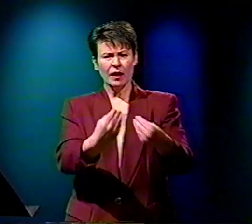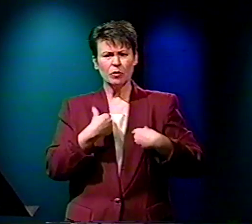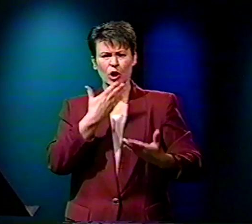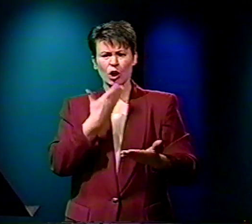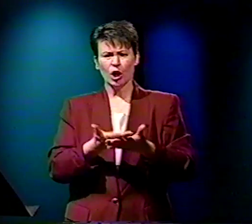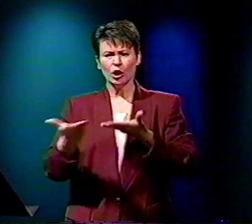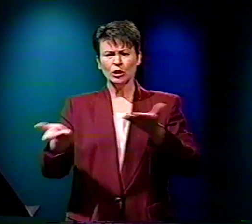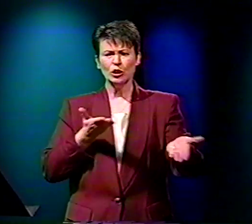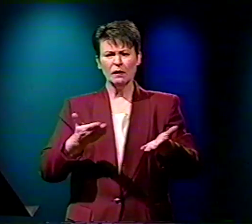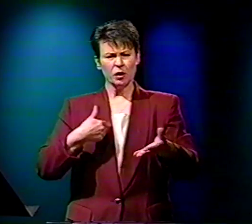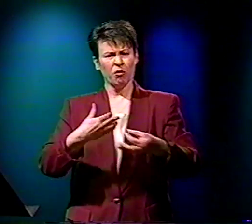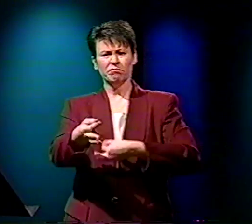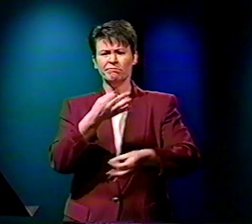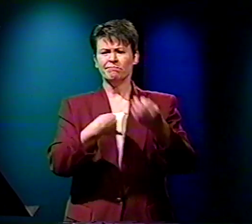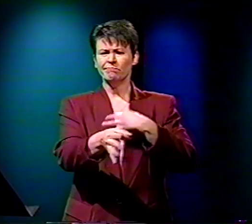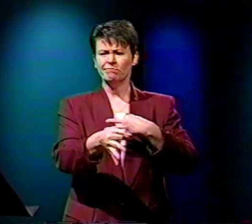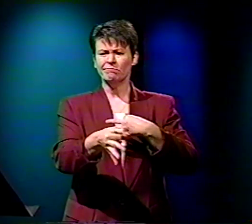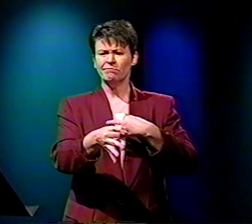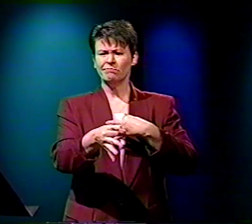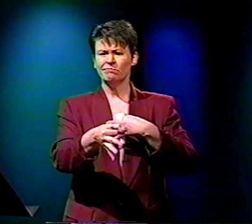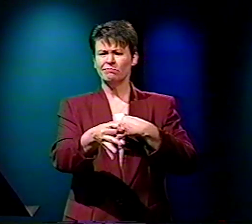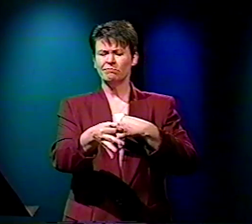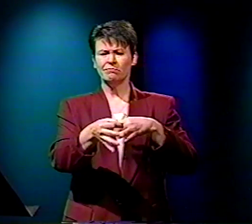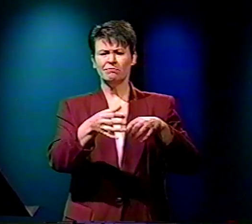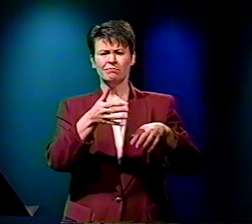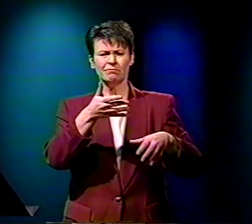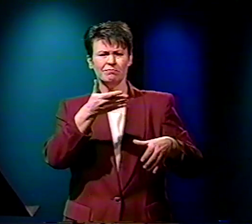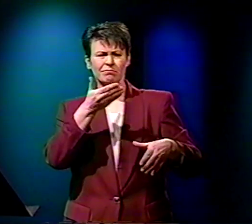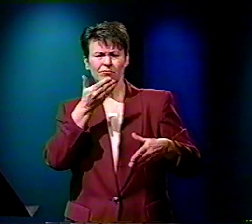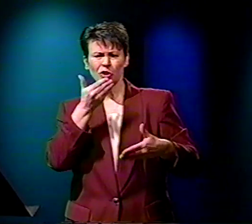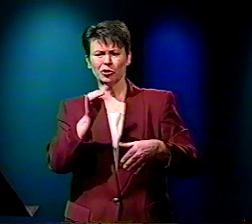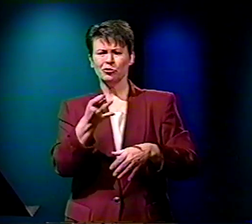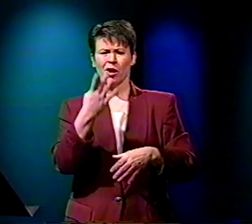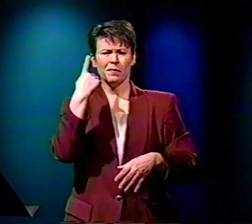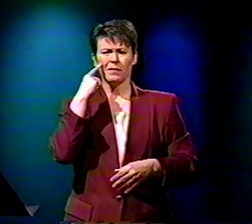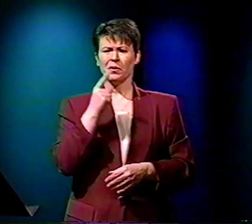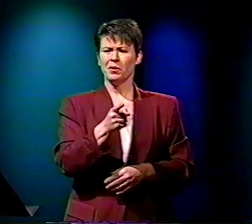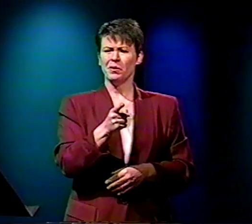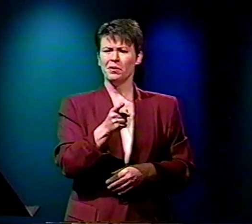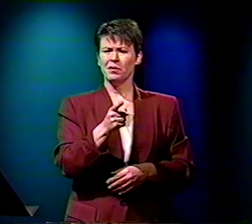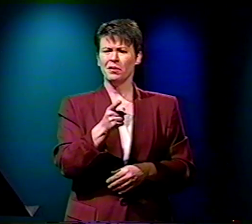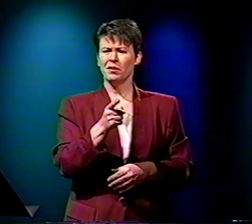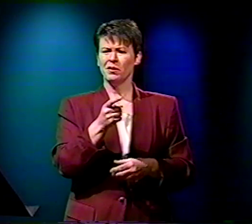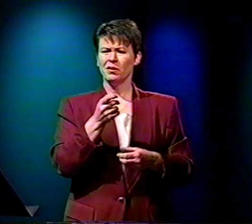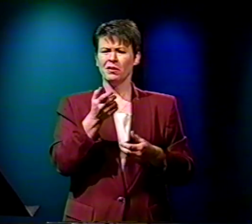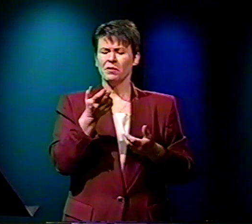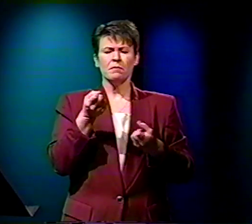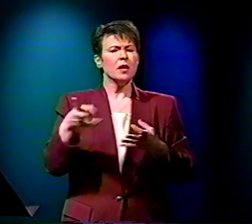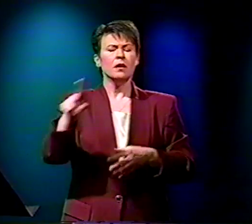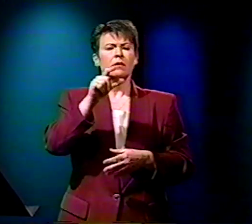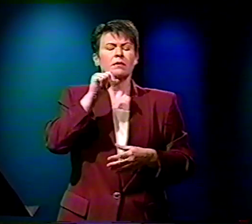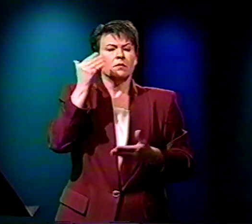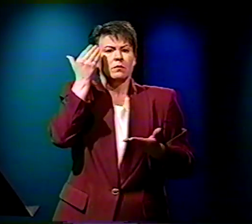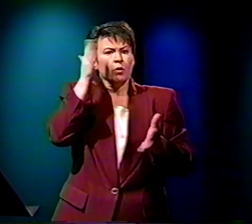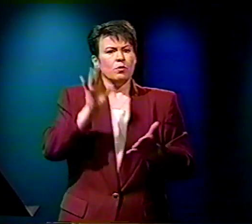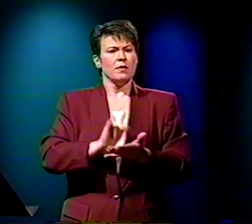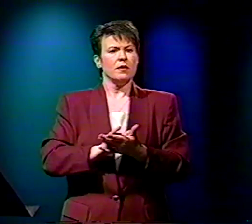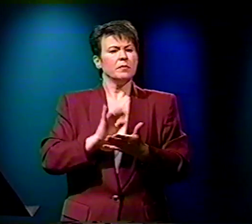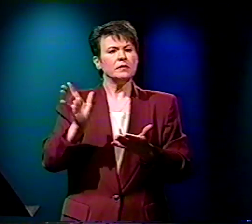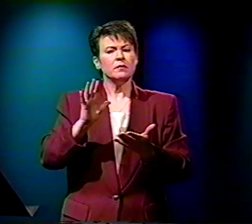You've trained me well, and you've given me good services, and in return, I do a good job for the company. But many deaf people